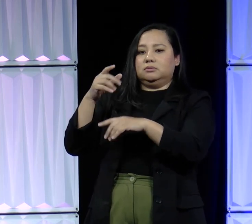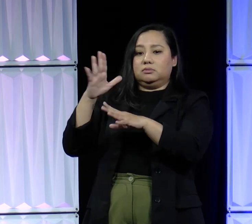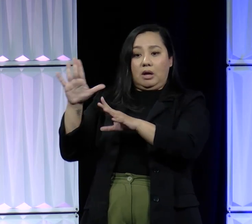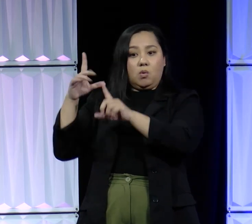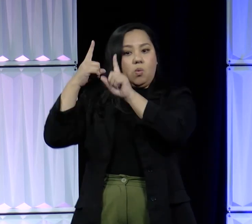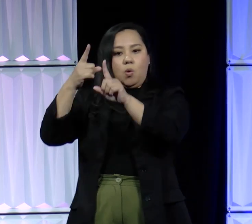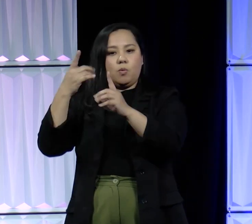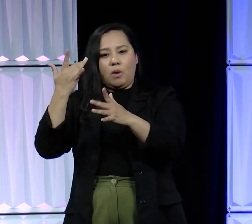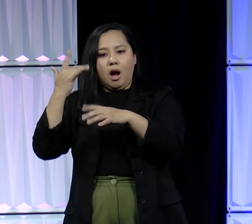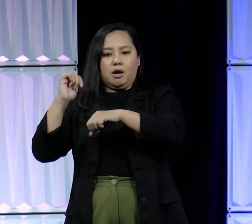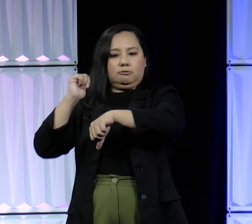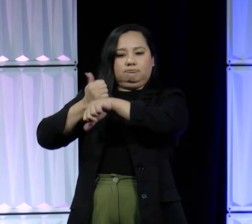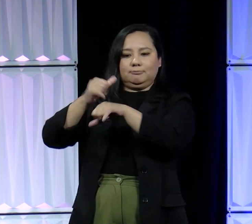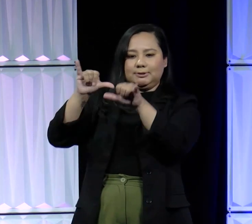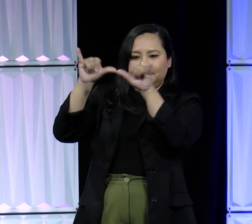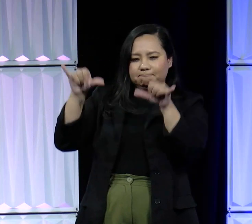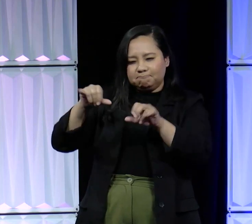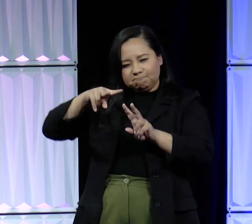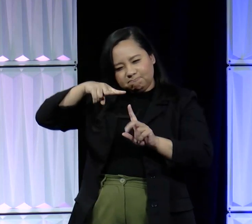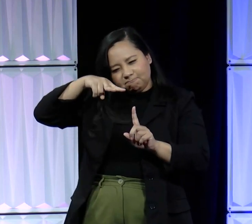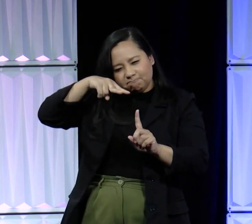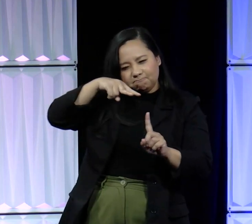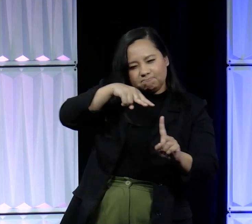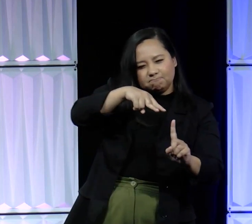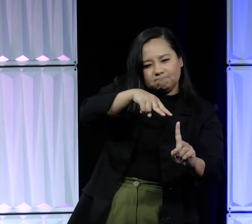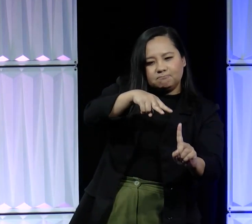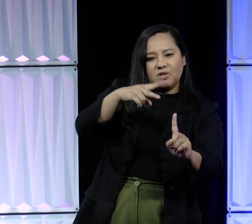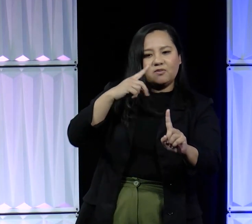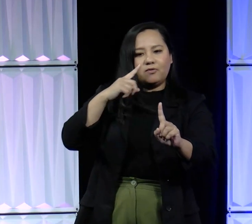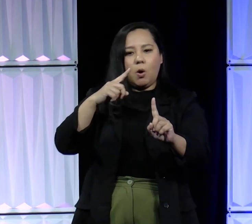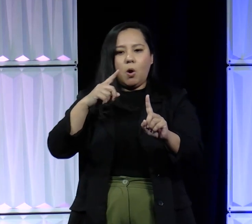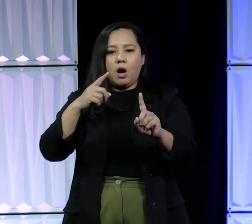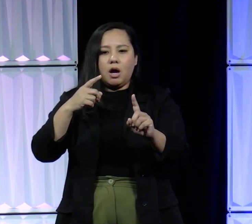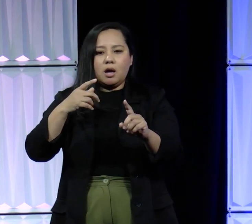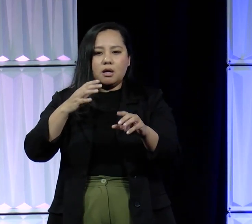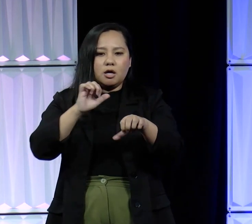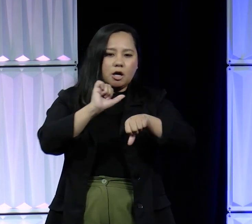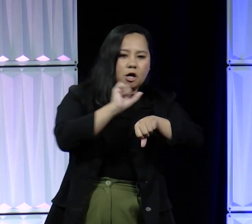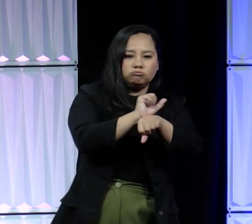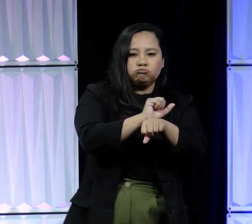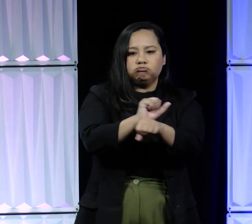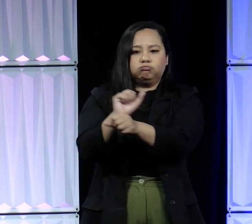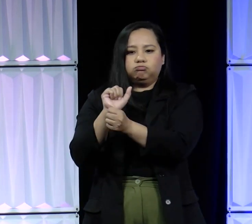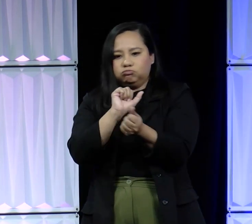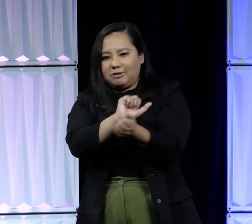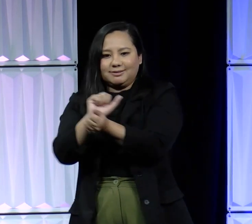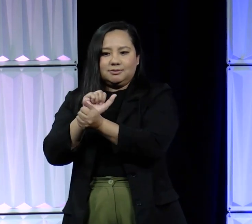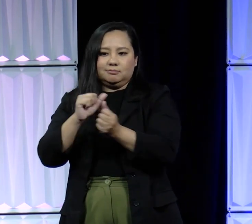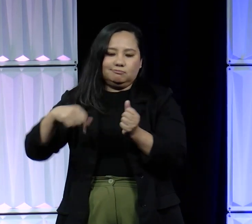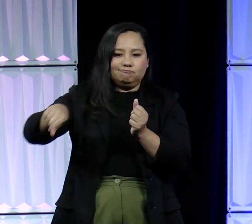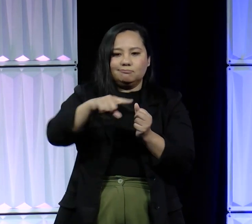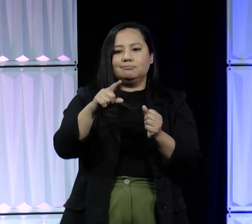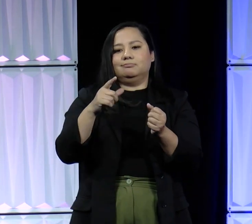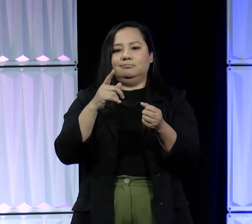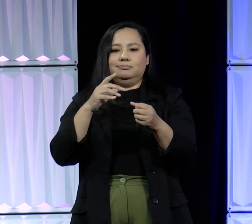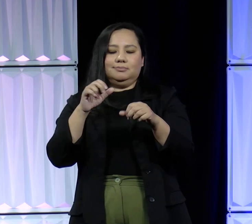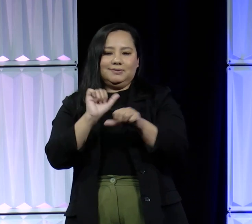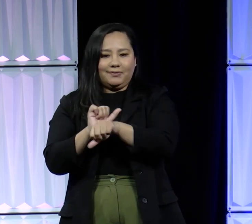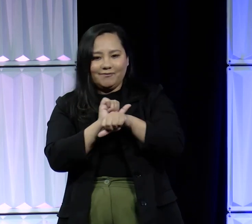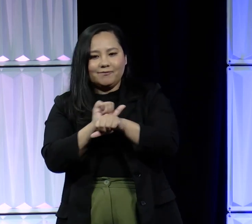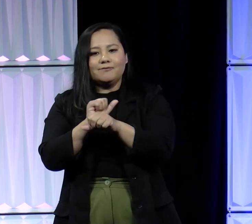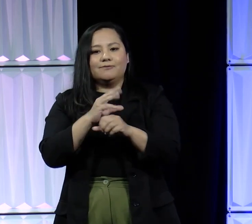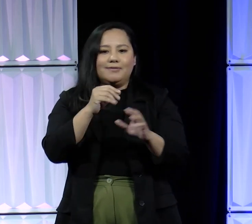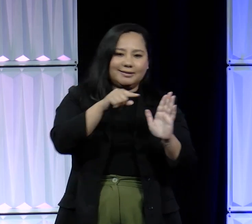and squash slave uprisings with the capacity to pursue, apprehend, kill, and return runaway slaves to their